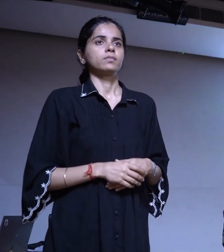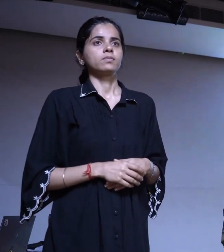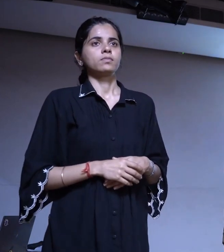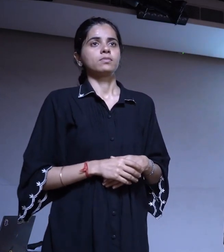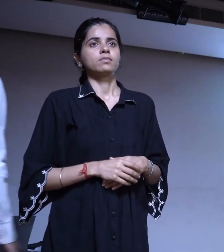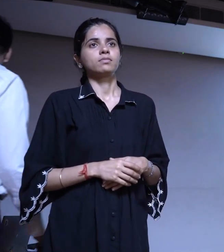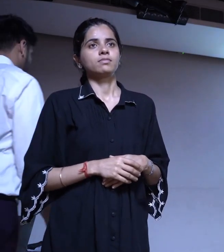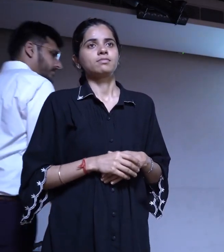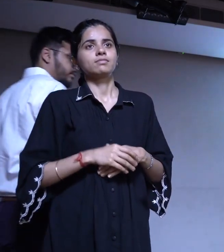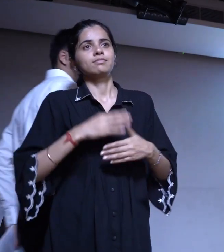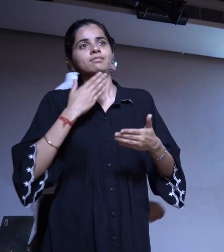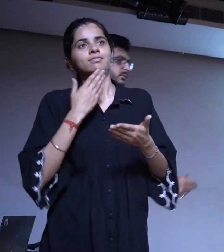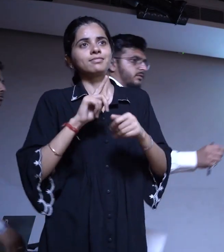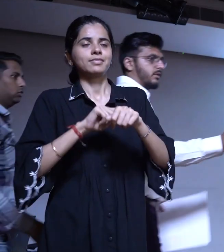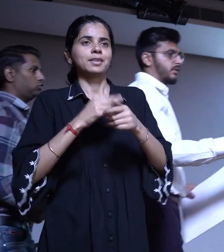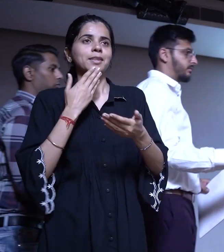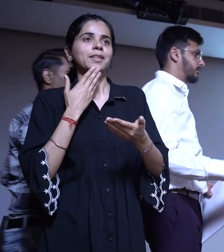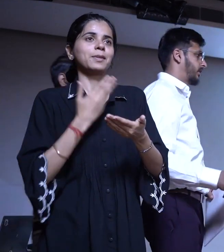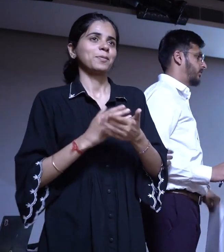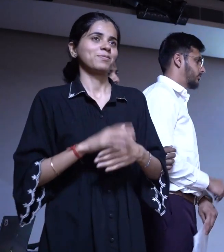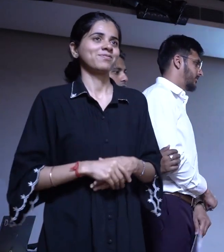okay thank you very much for your time